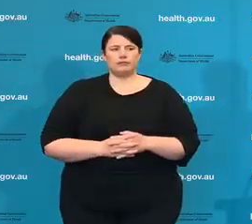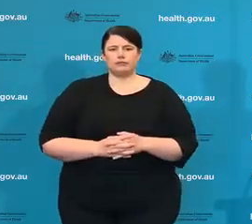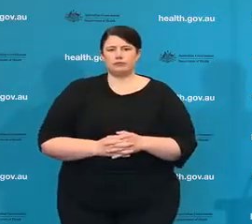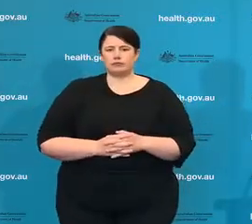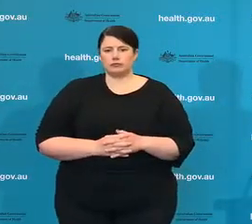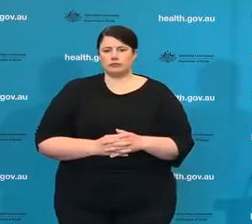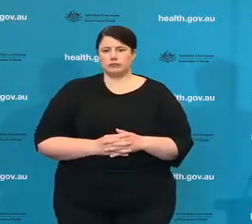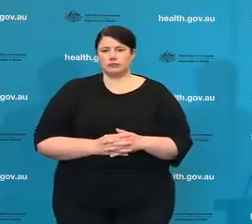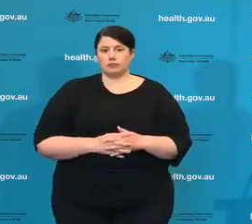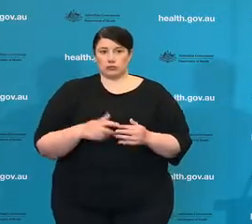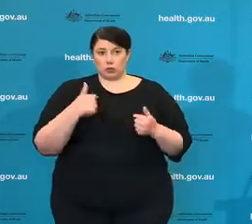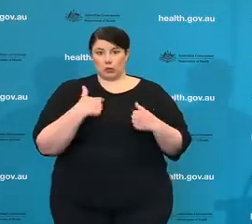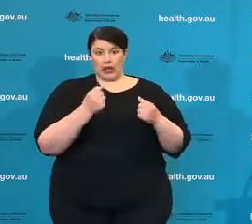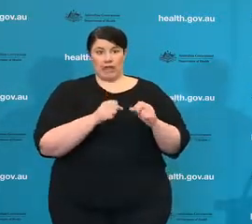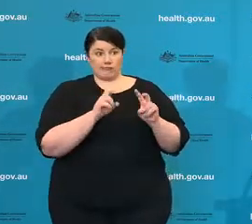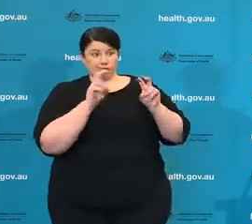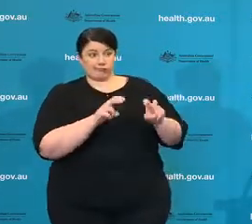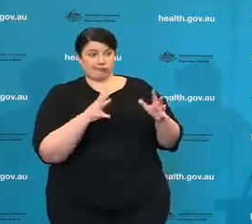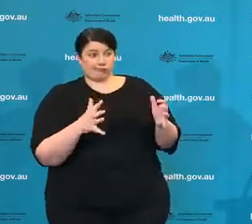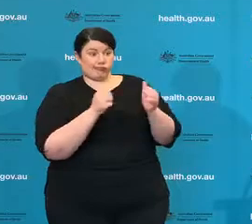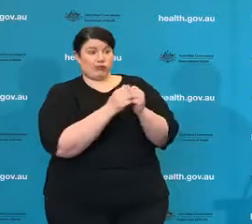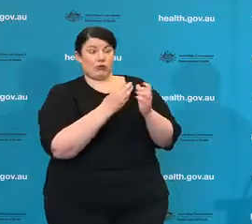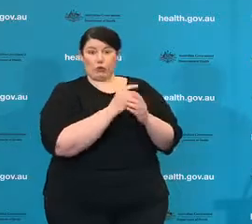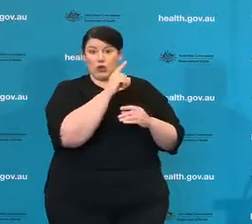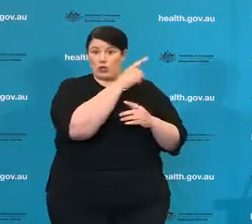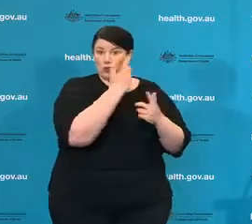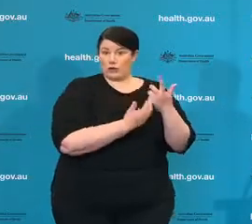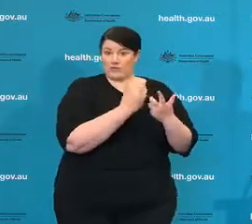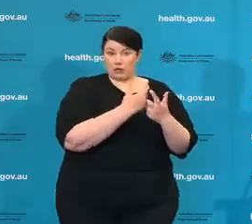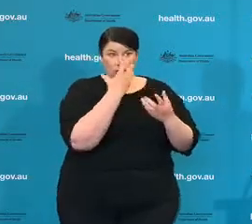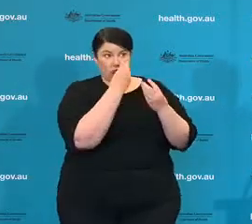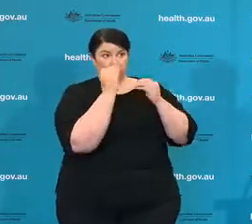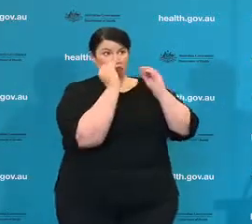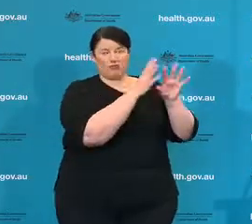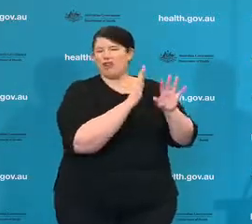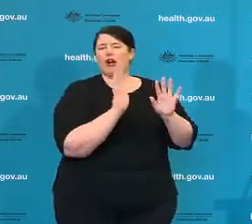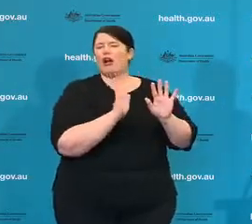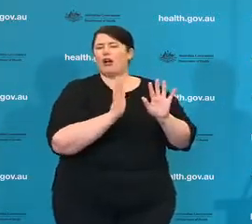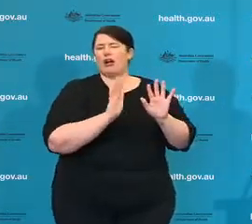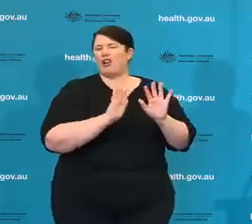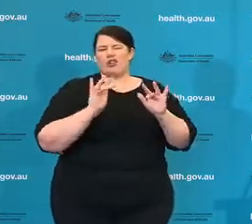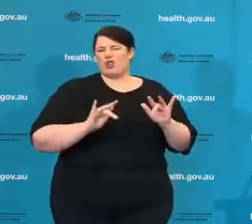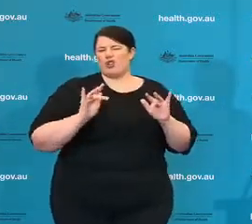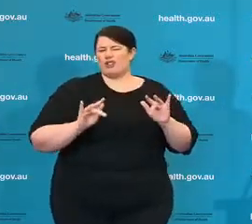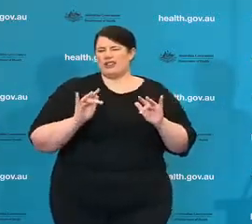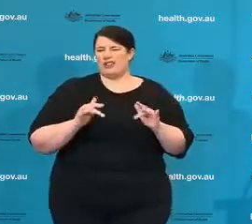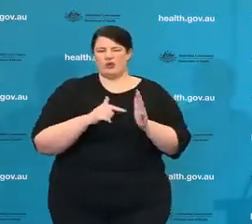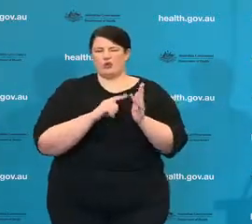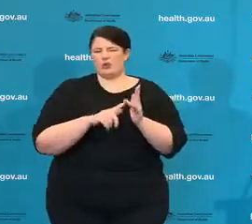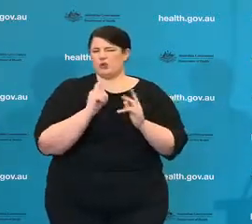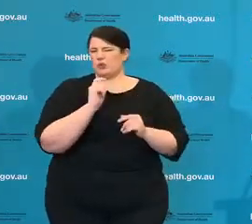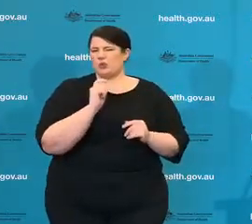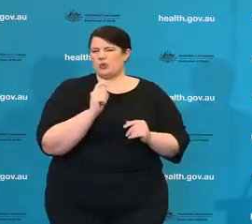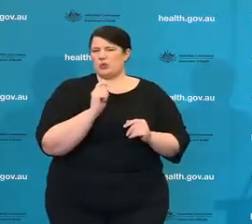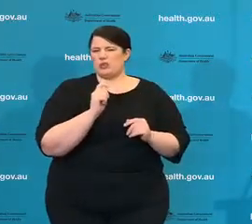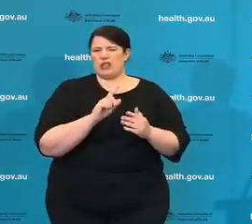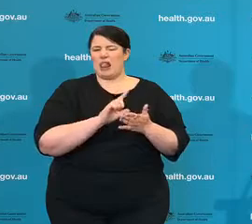our deals, or whether we would walk away or so on and so forth, I don't think we're even close to thinking about that sort of thing with this single